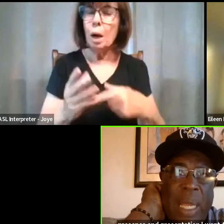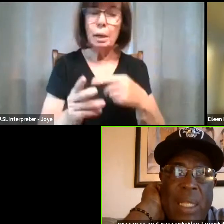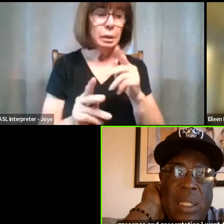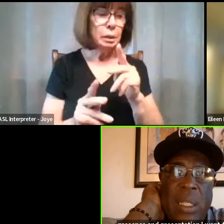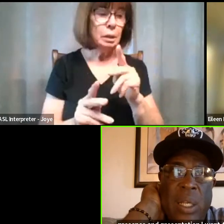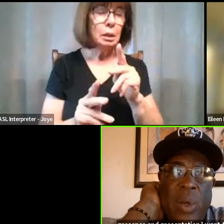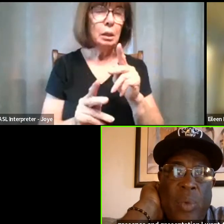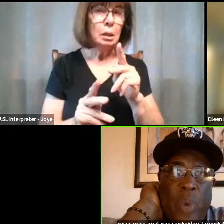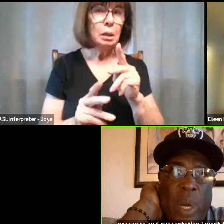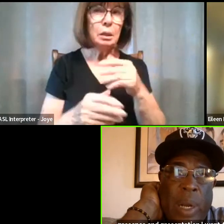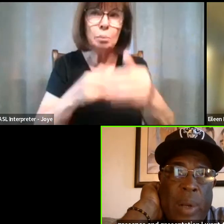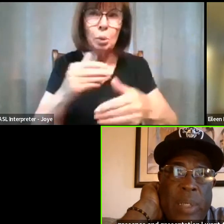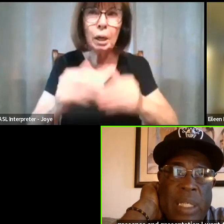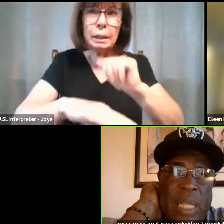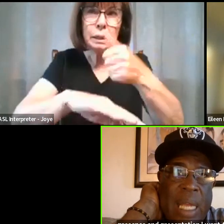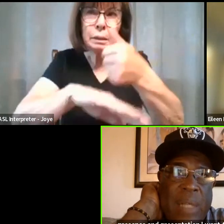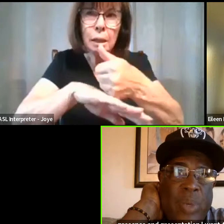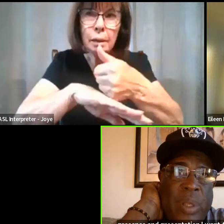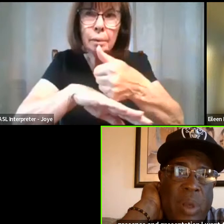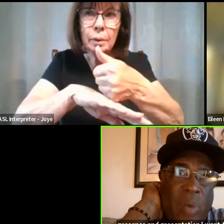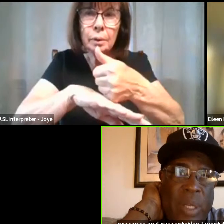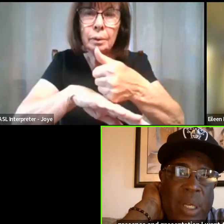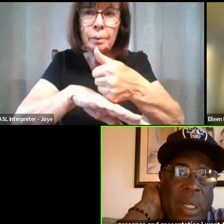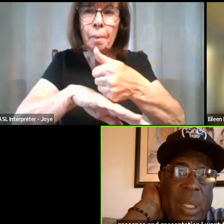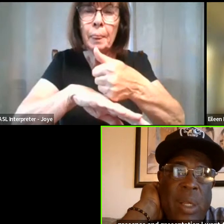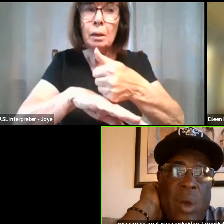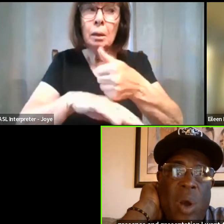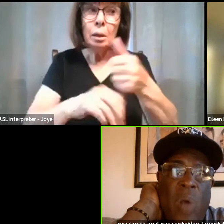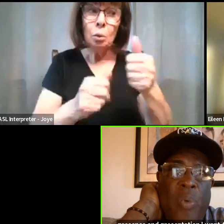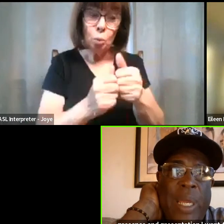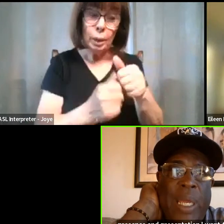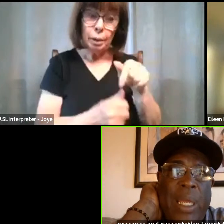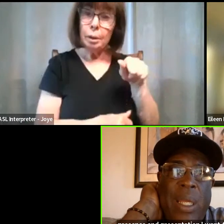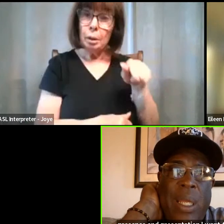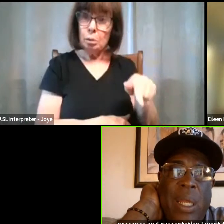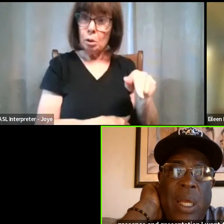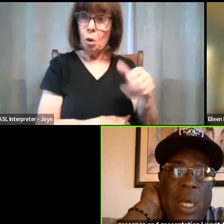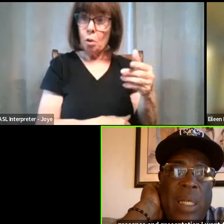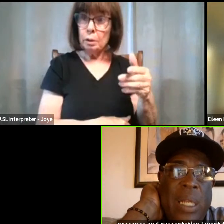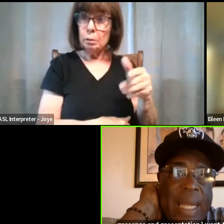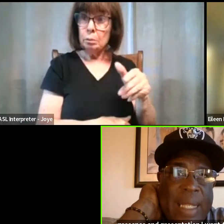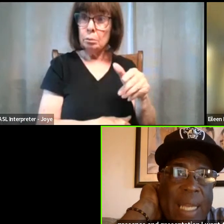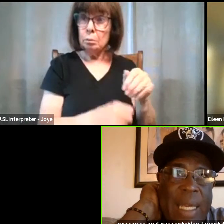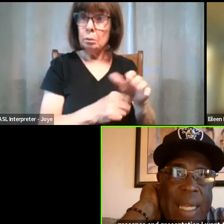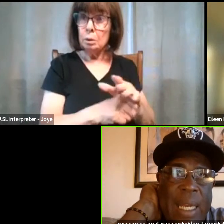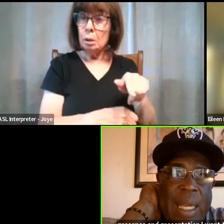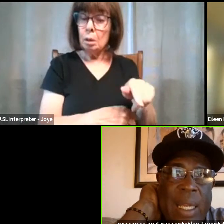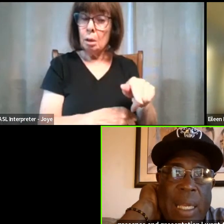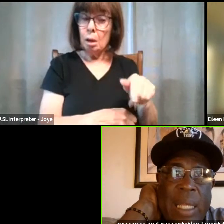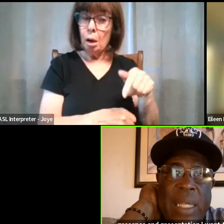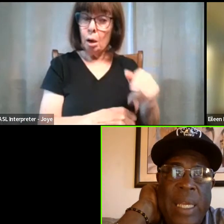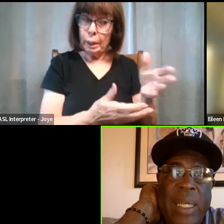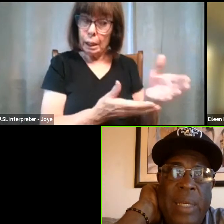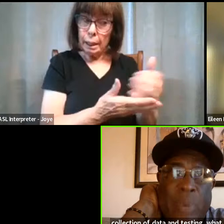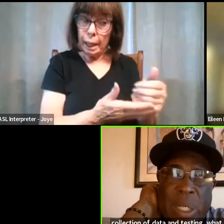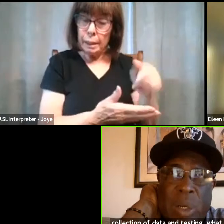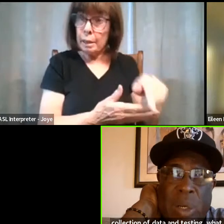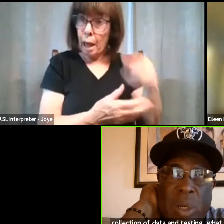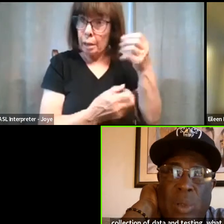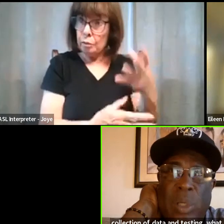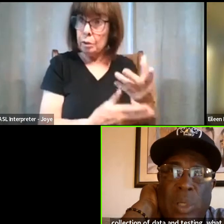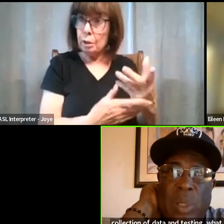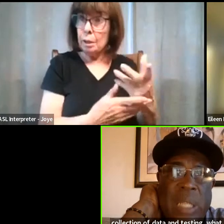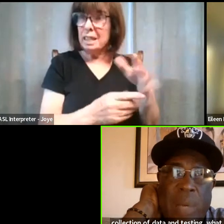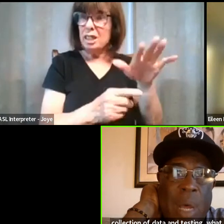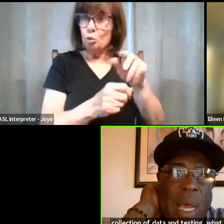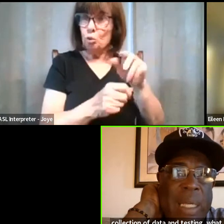in place where, just as with COVID, are we collecting that data? Is it